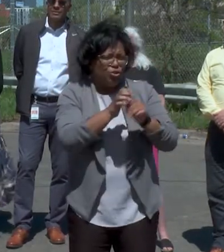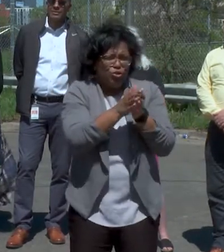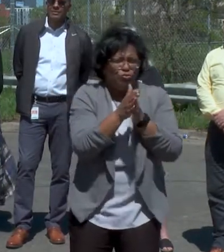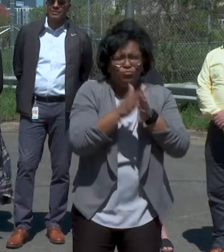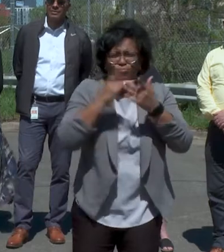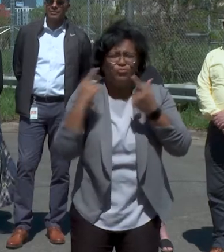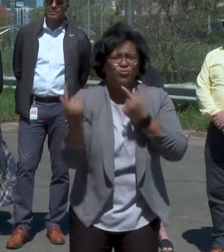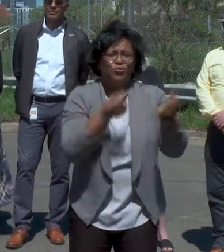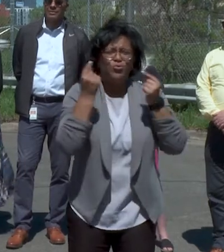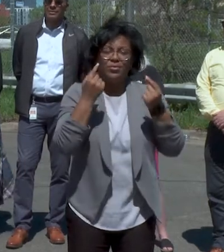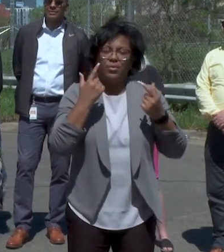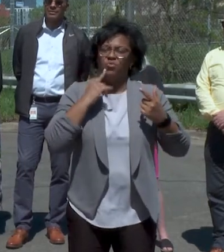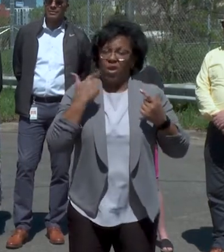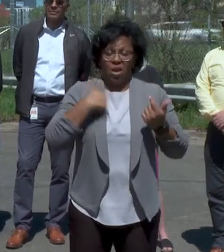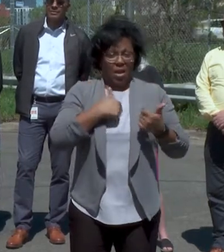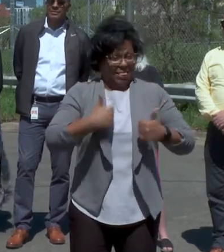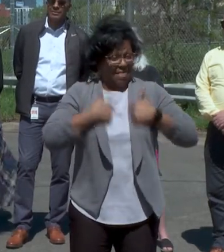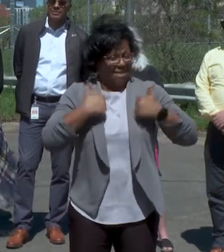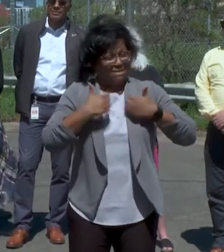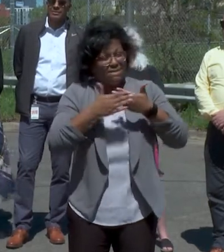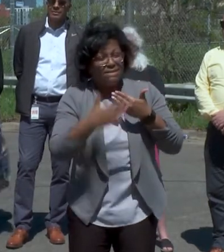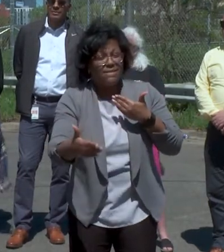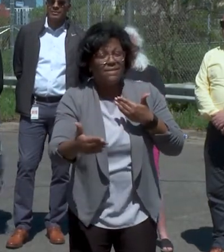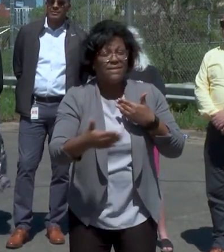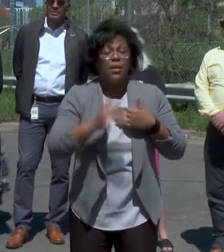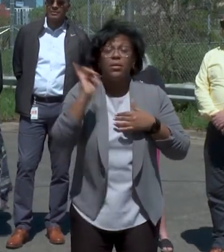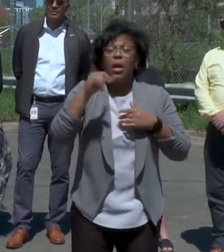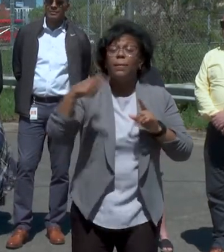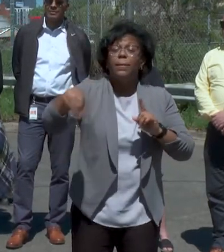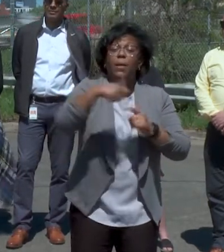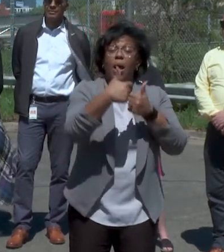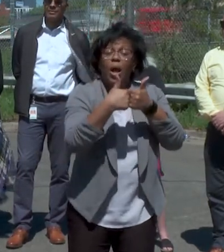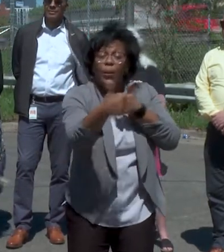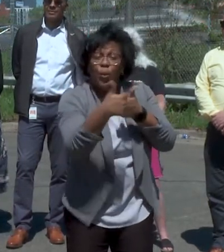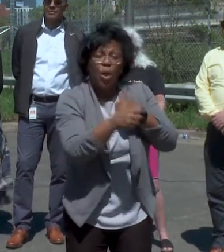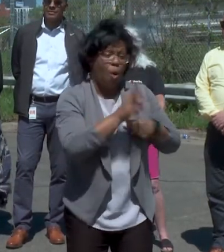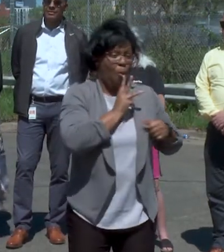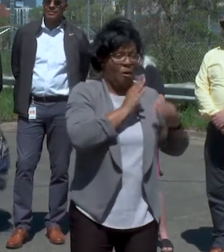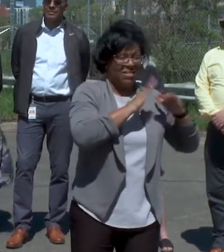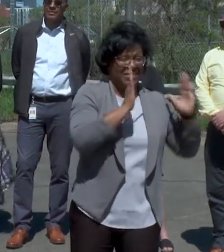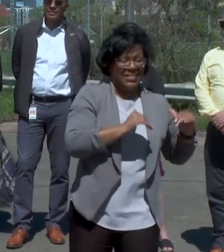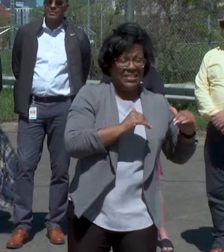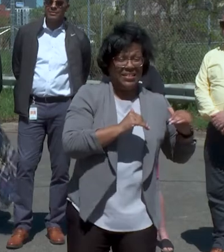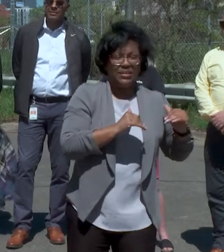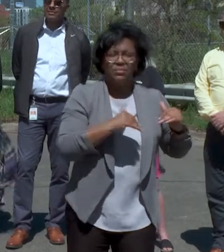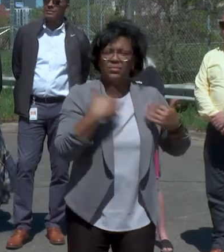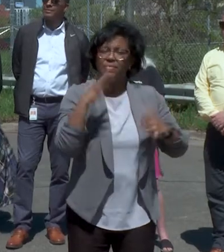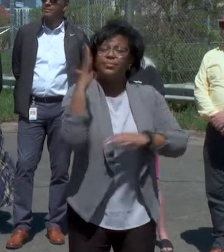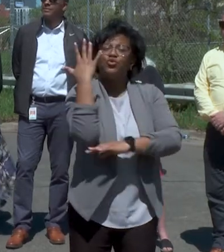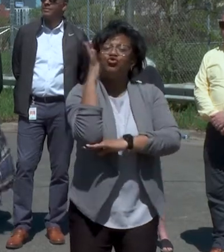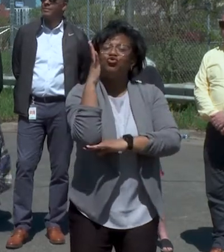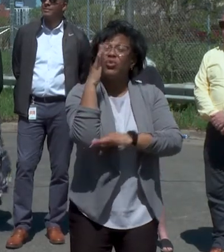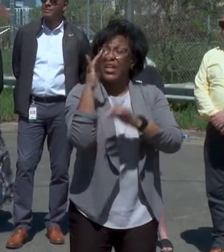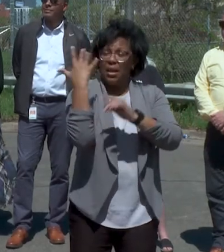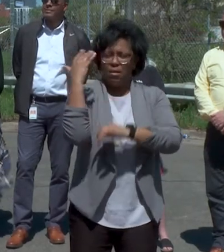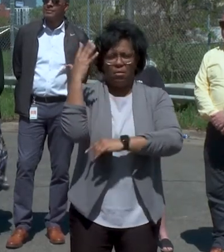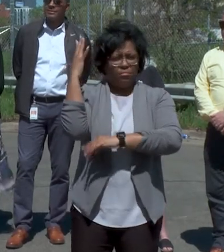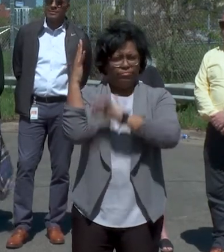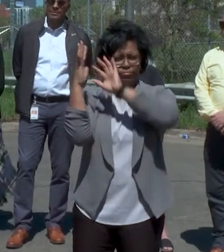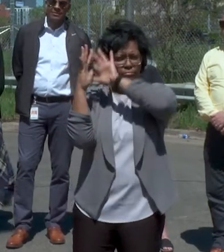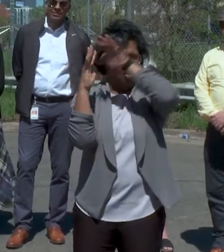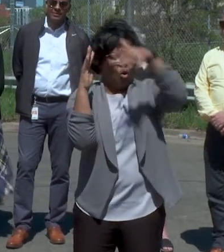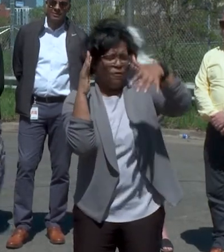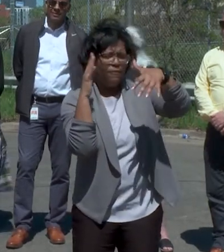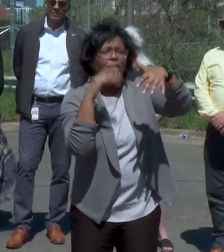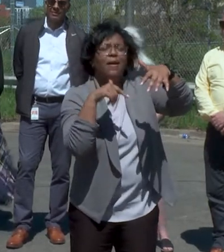live. Just like transit systems or water systems, urban tree canopy is infrastructure. Research shows